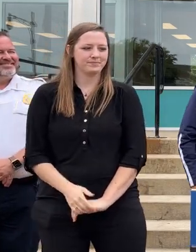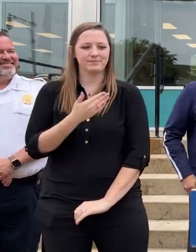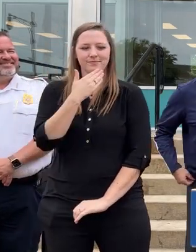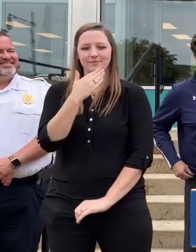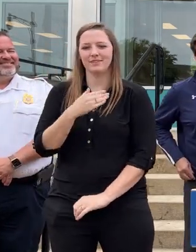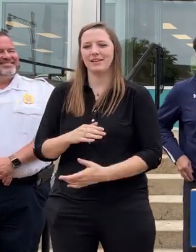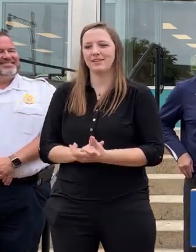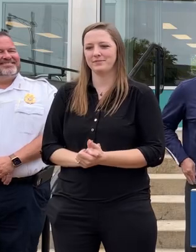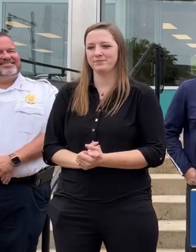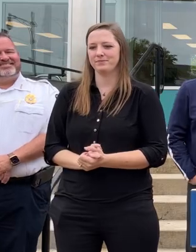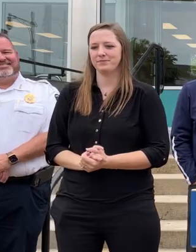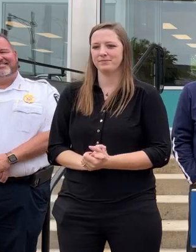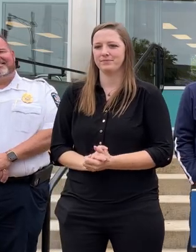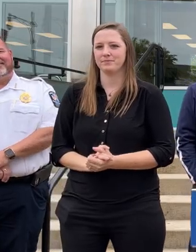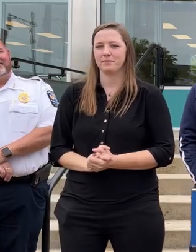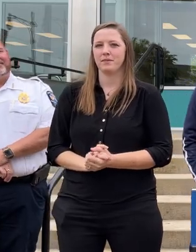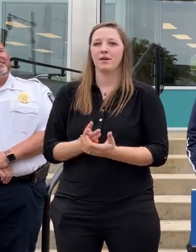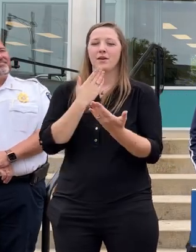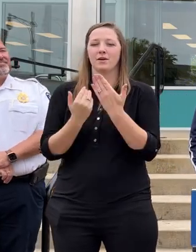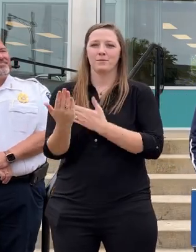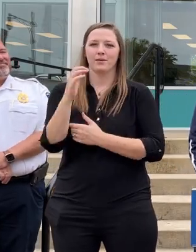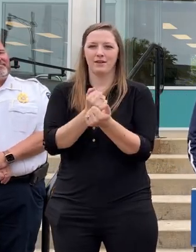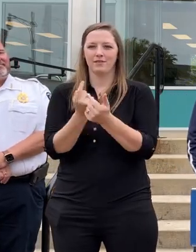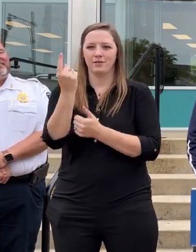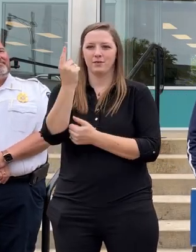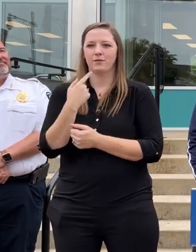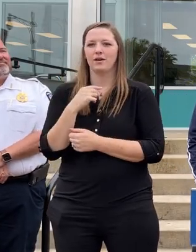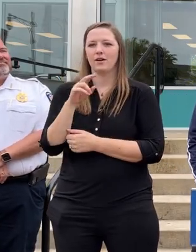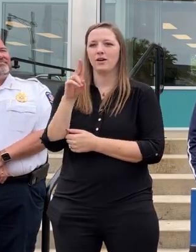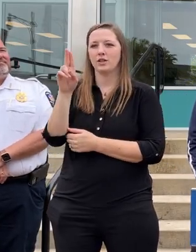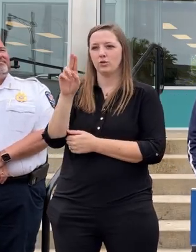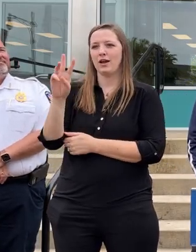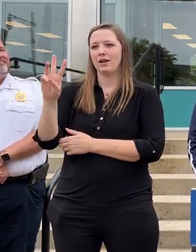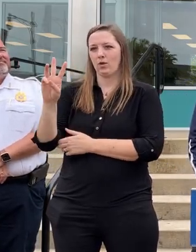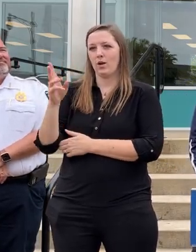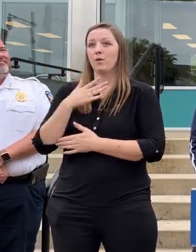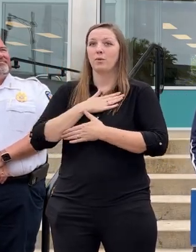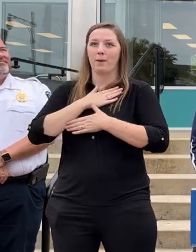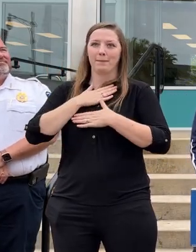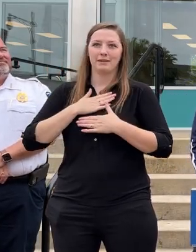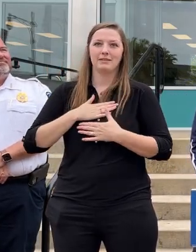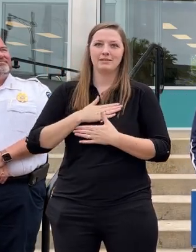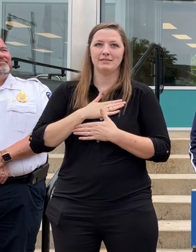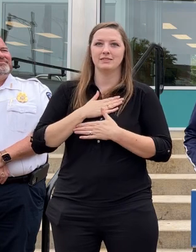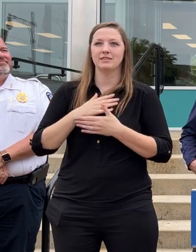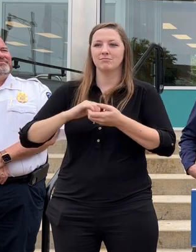Thank you, County Executive Polenkars. Good morning, everybody. United Way, we are super pleased to be